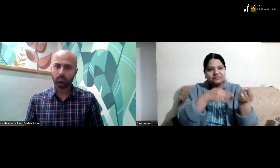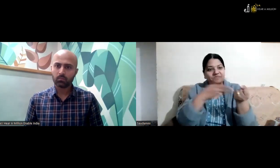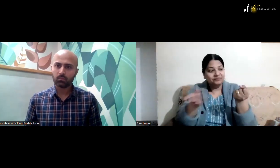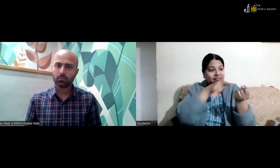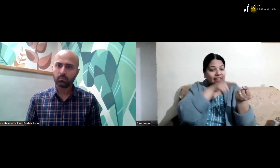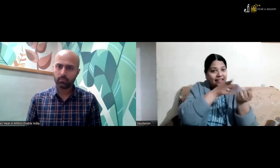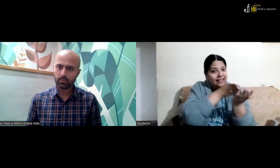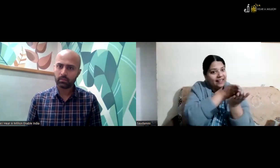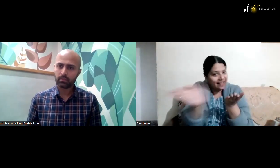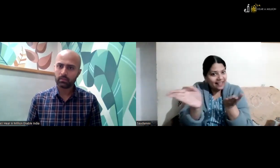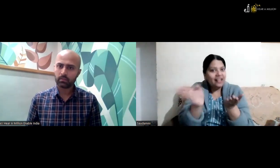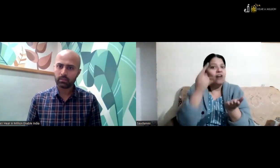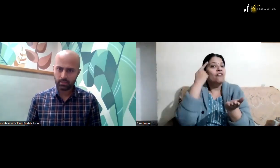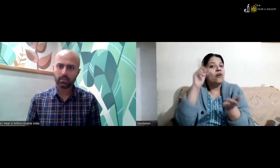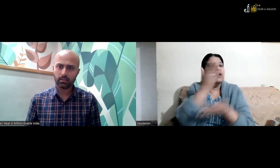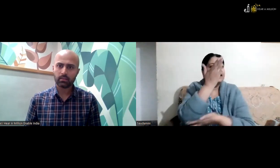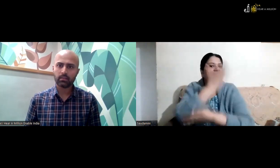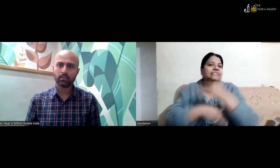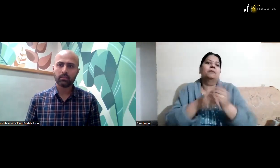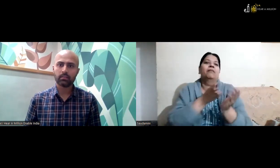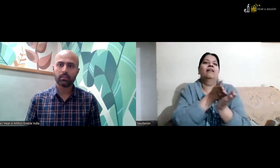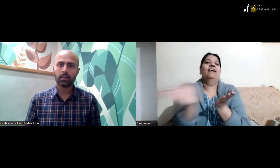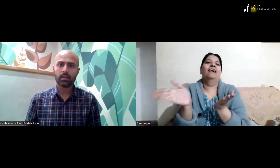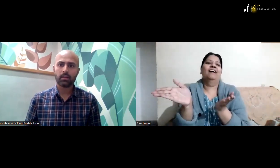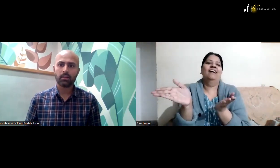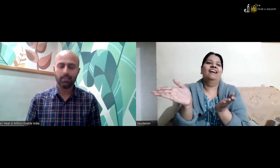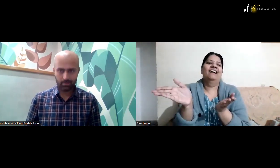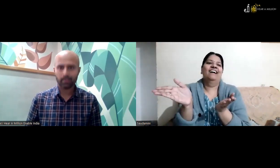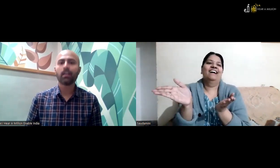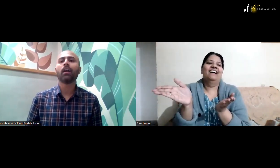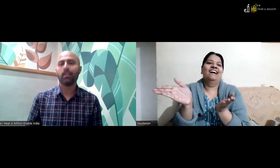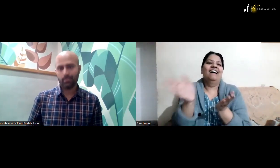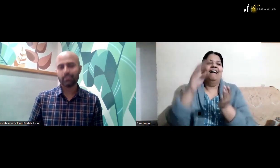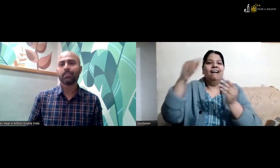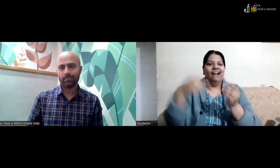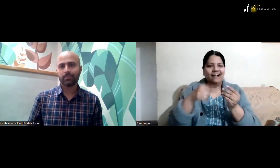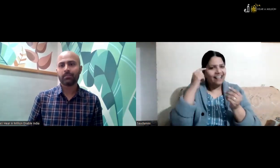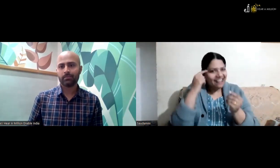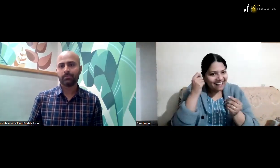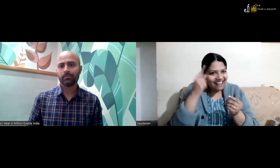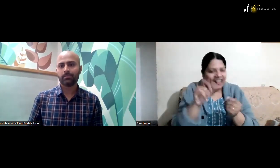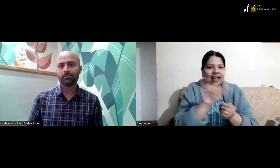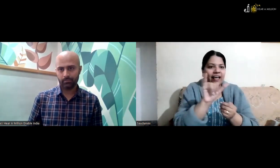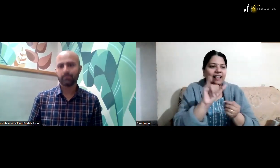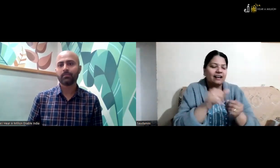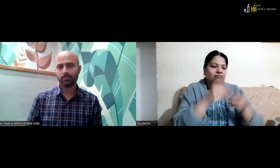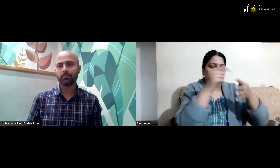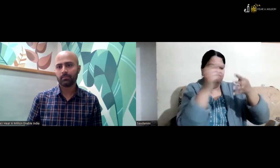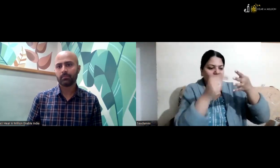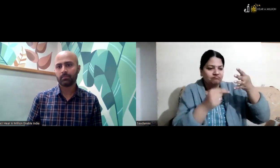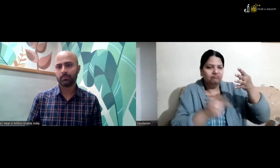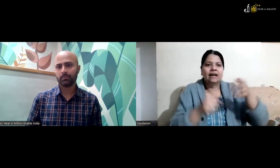discussion. Hold on for the first one. And then for the other one, we will be discussing about the disability sector. All right. So